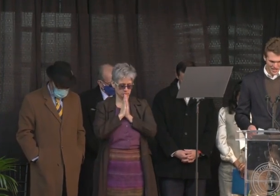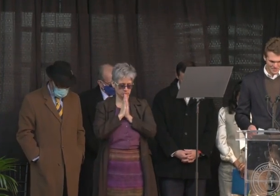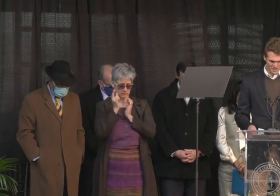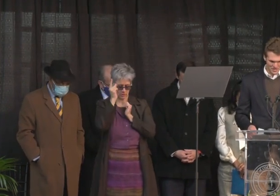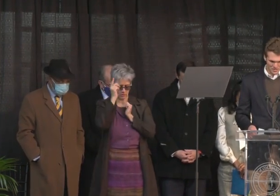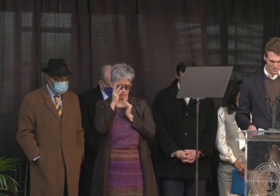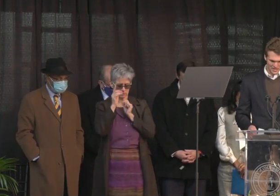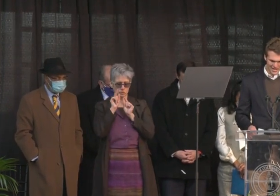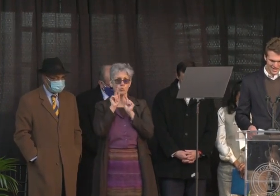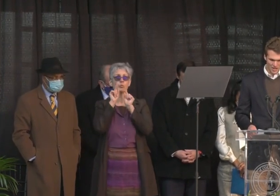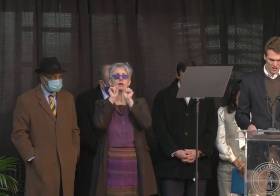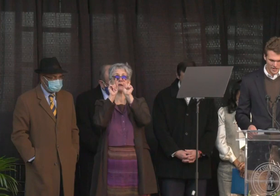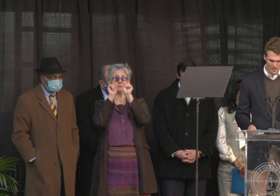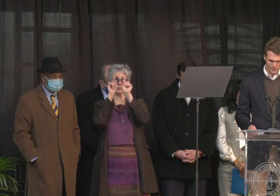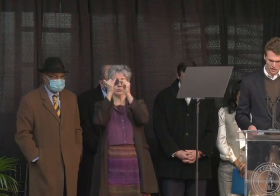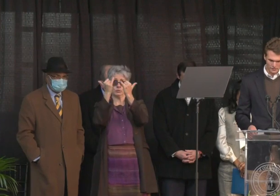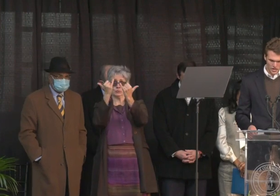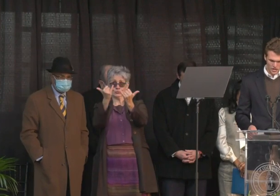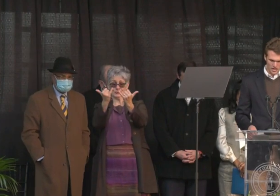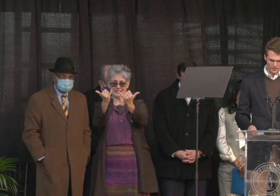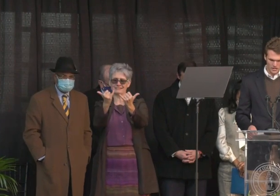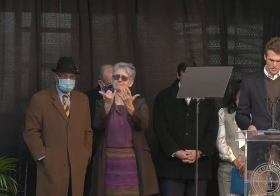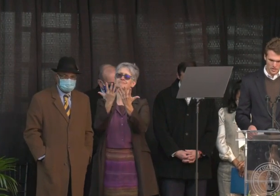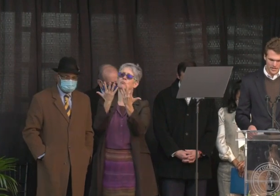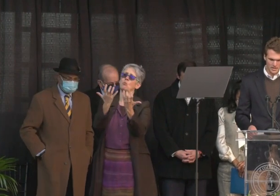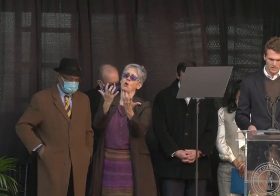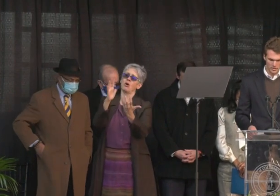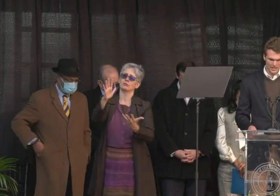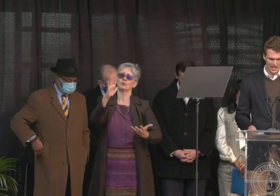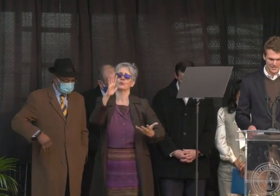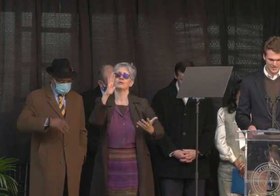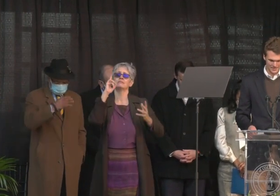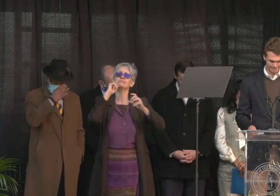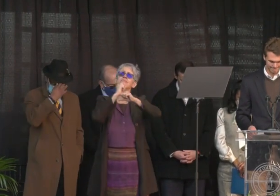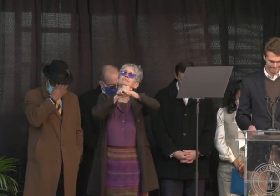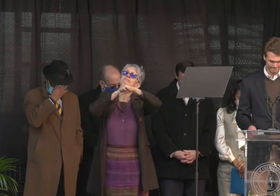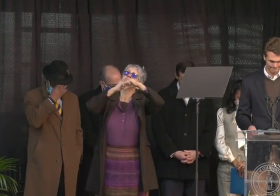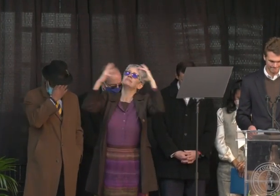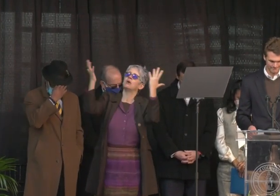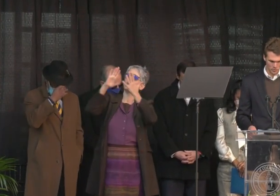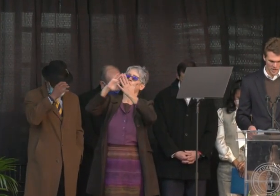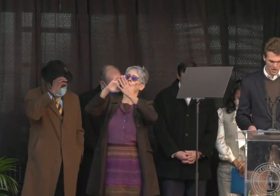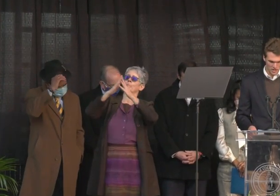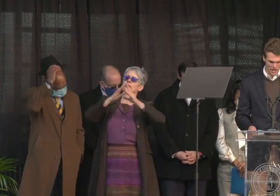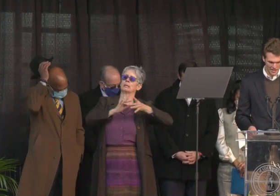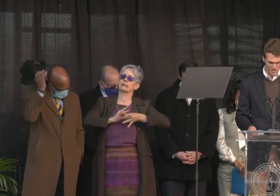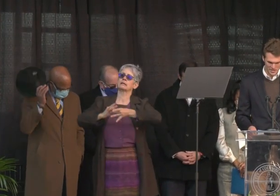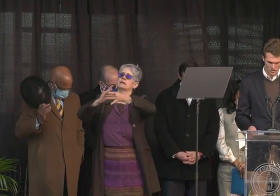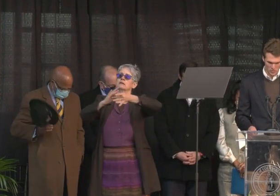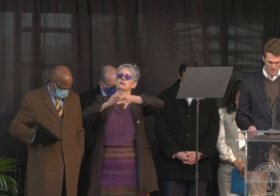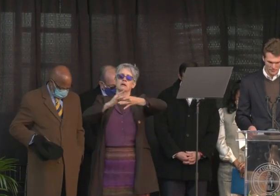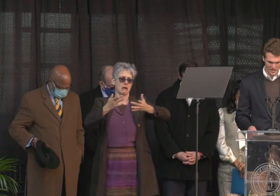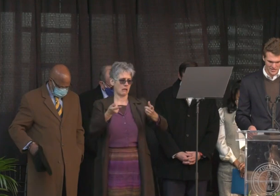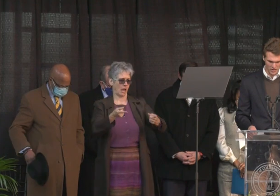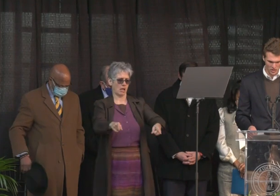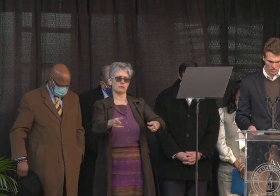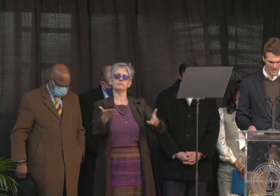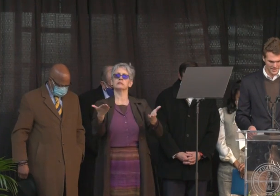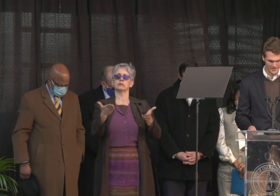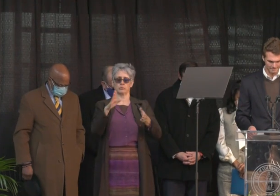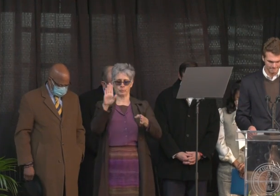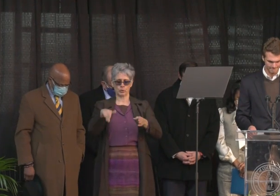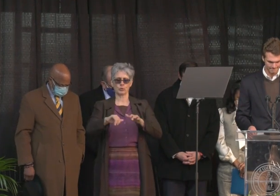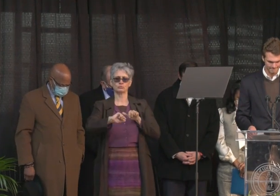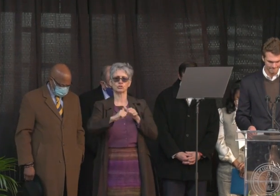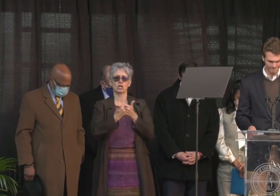God, we come to you today longing for your vision of community to be realized. For we know the challenges that we face are